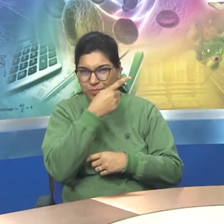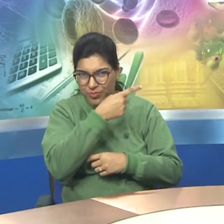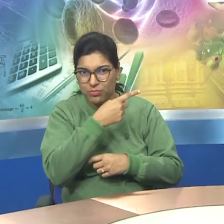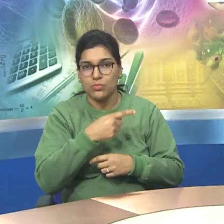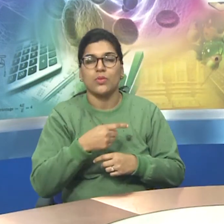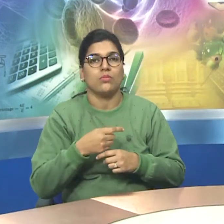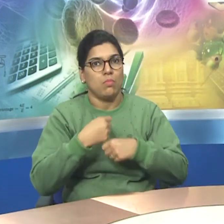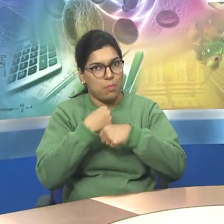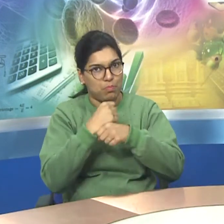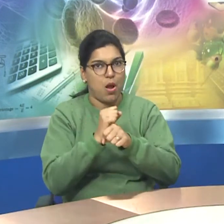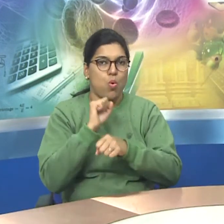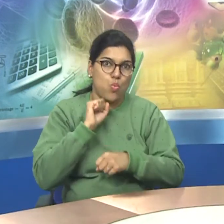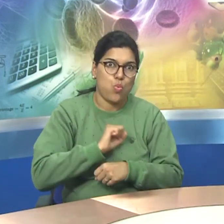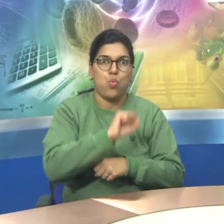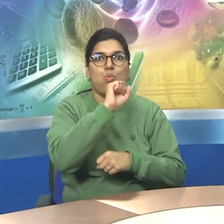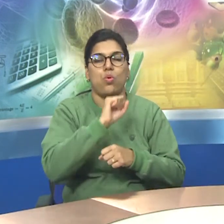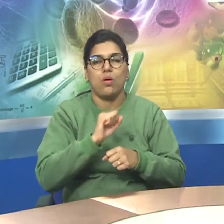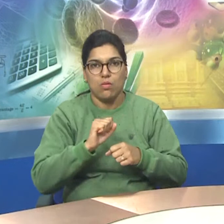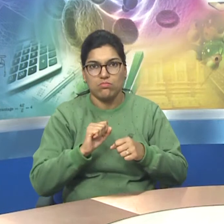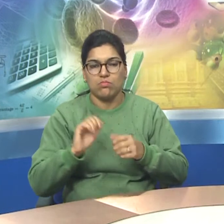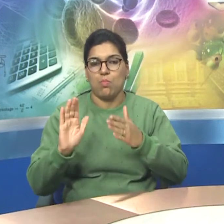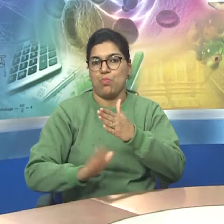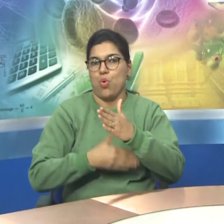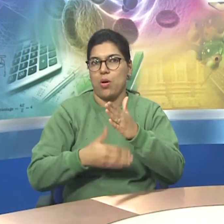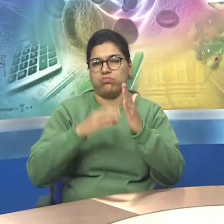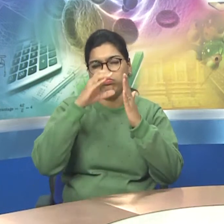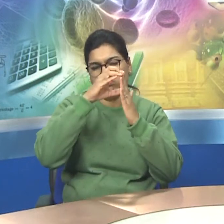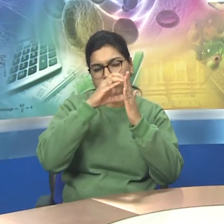Now this is the poem written by the poet